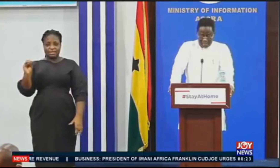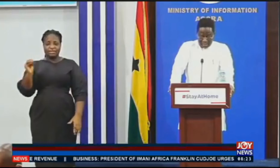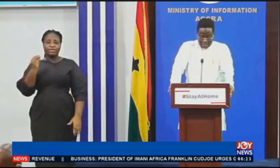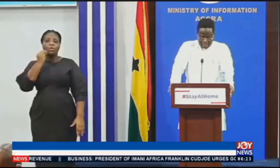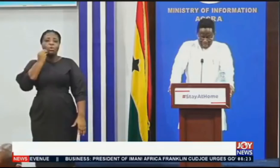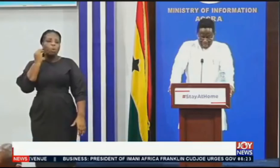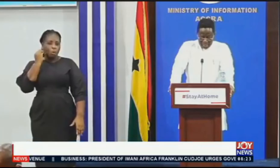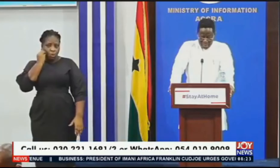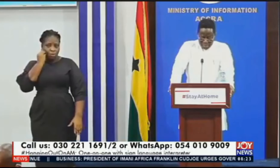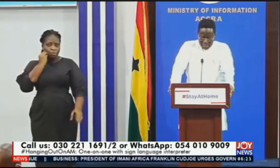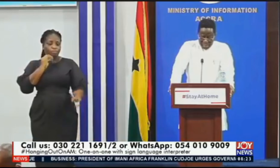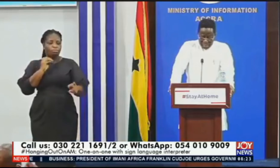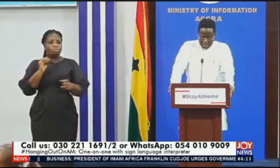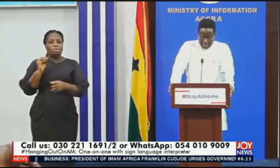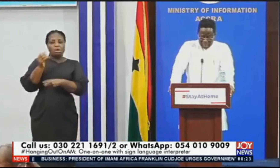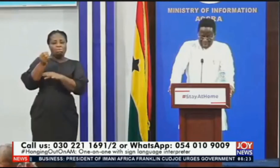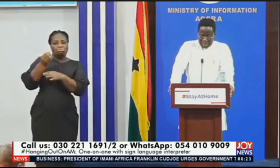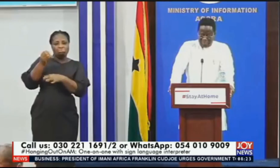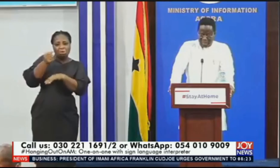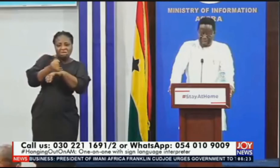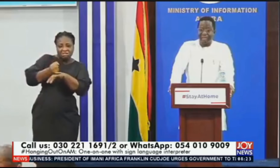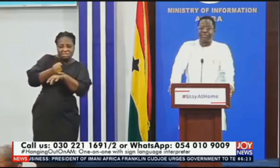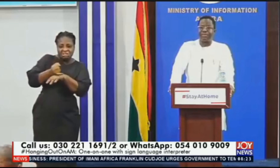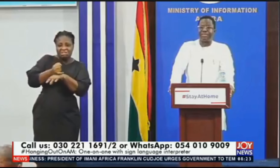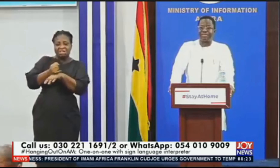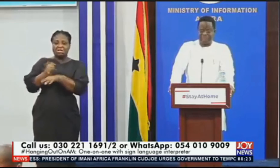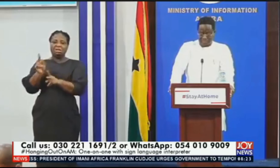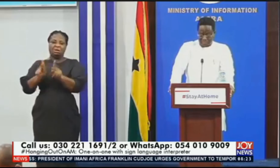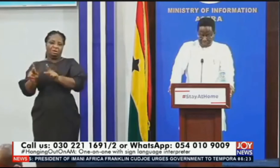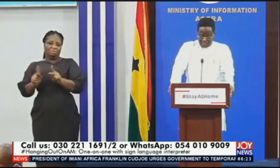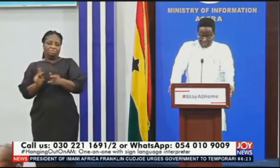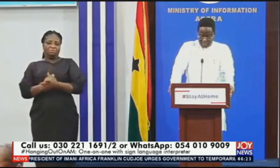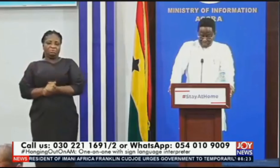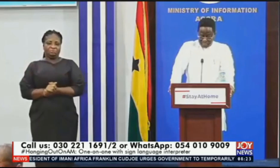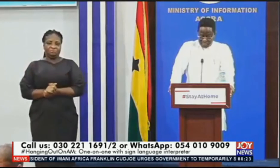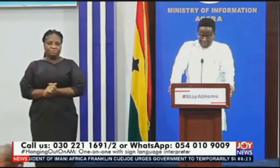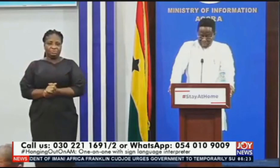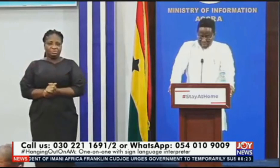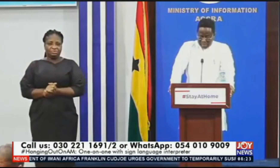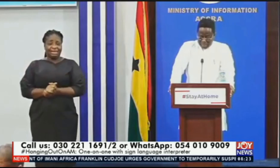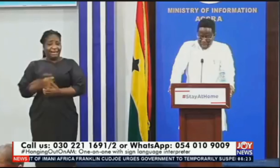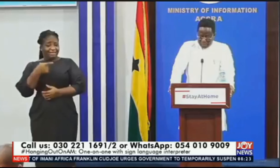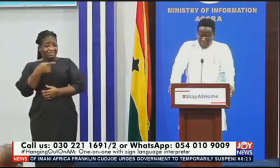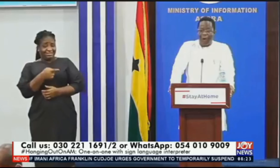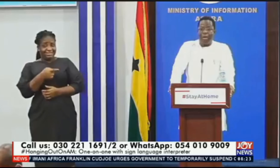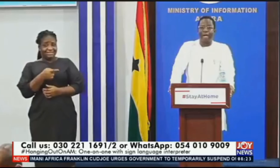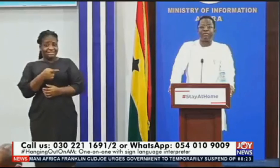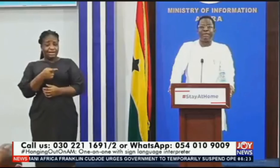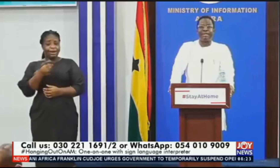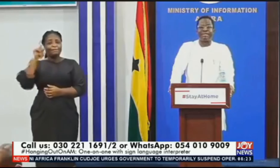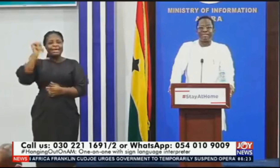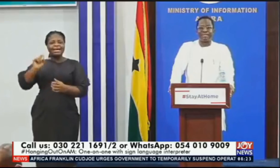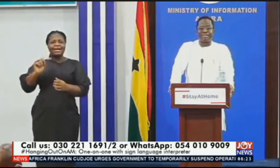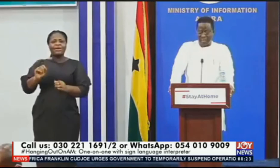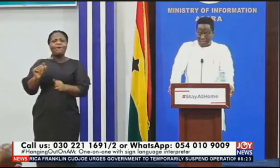03022116910. And Nanaya, what do you have to say to Love? Good morning, Roland. Yeah, bro. What's up?